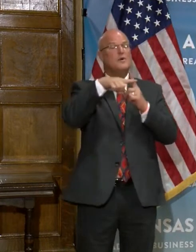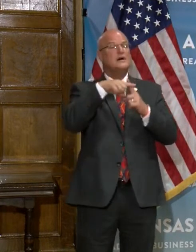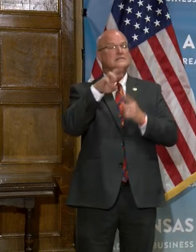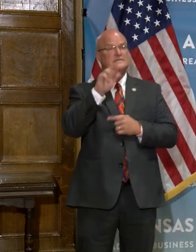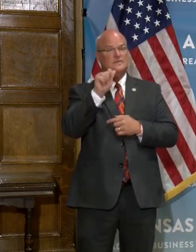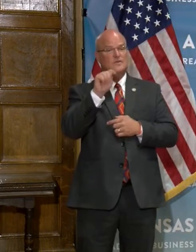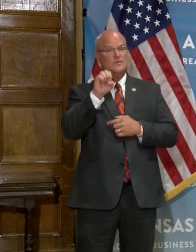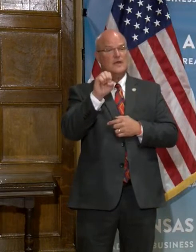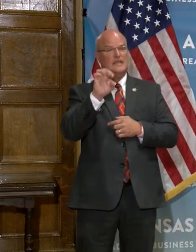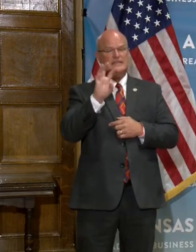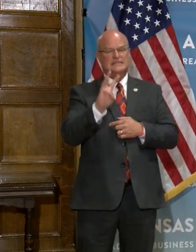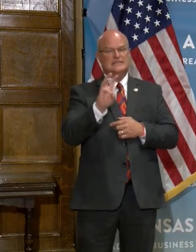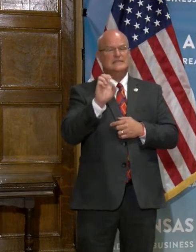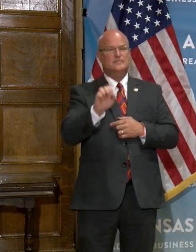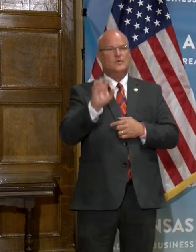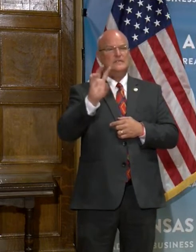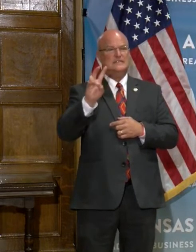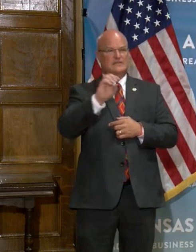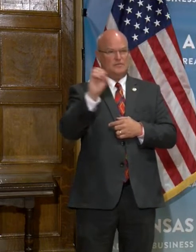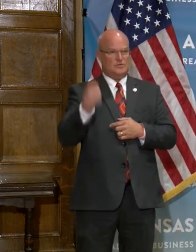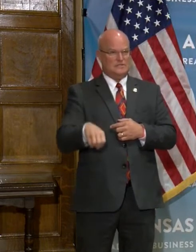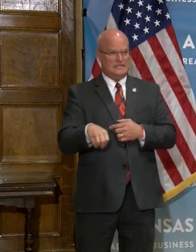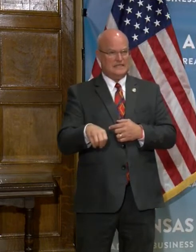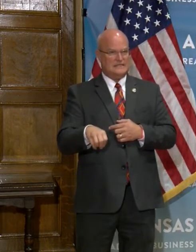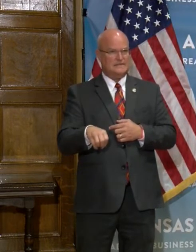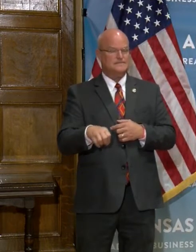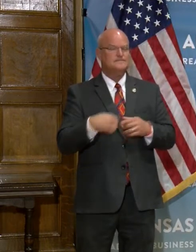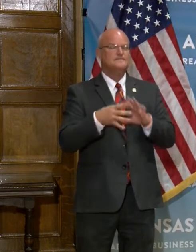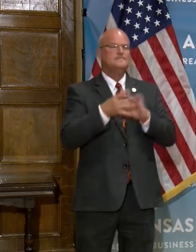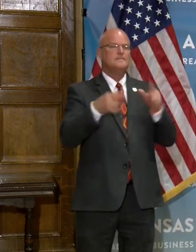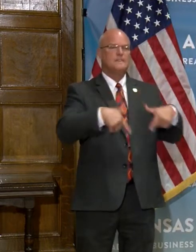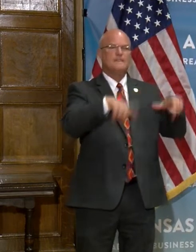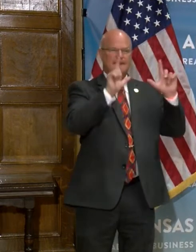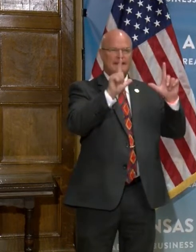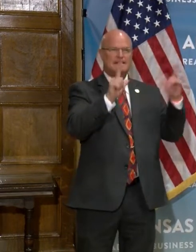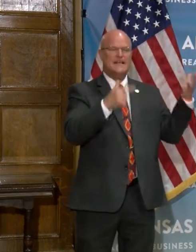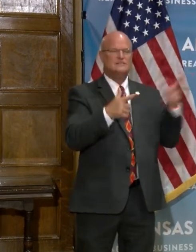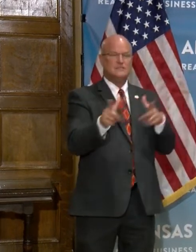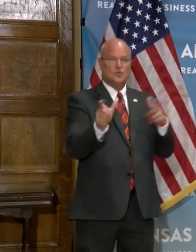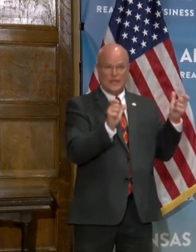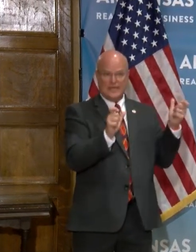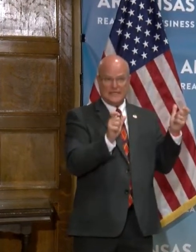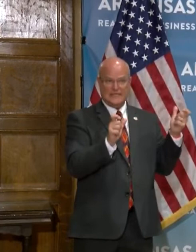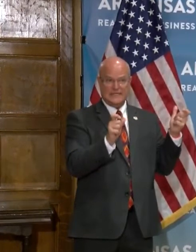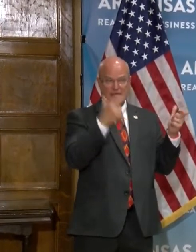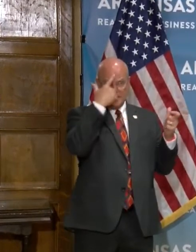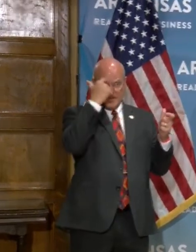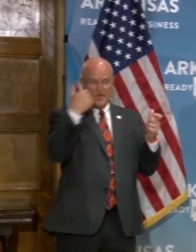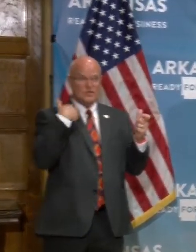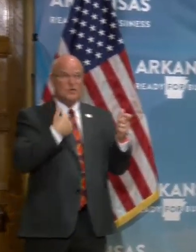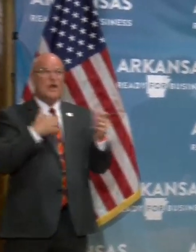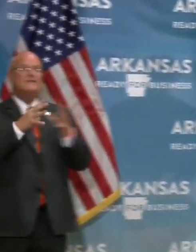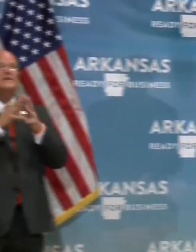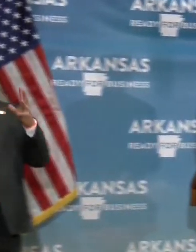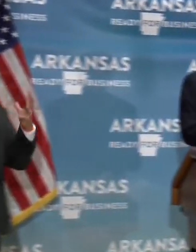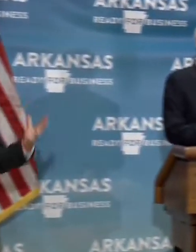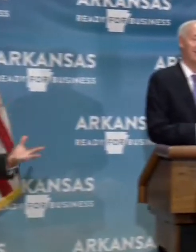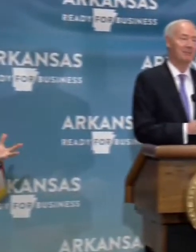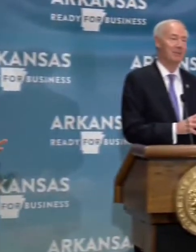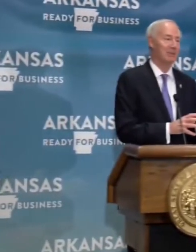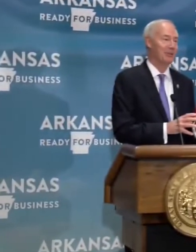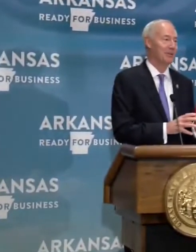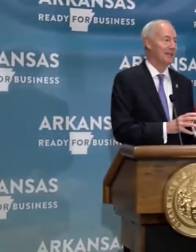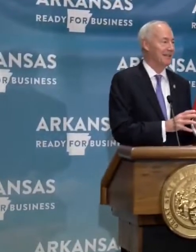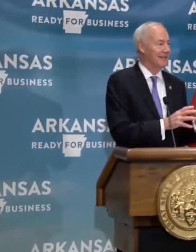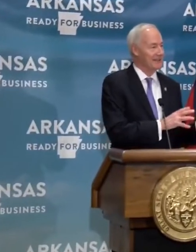is 6.7%. Let me go through the slides, and I go through these quickly because we have a lot today, because what I asked